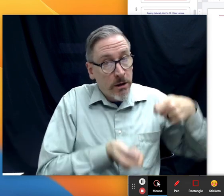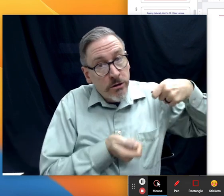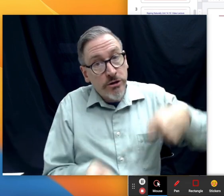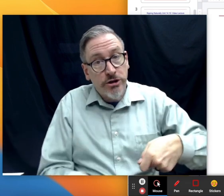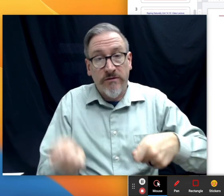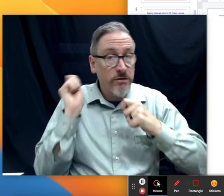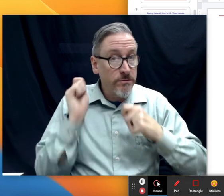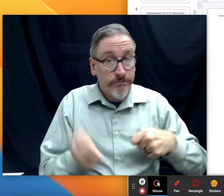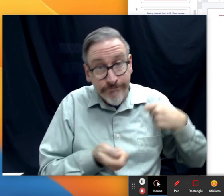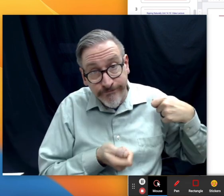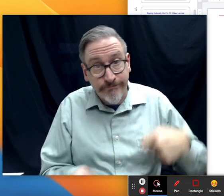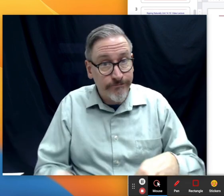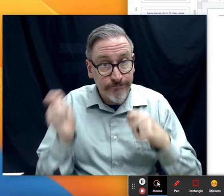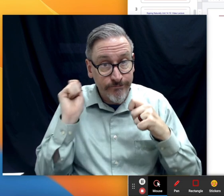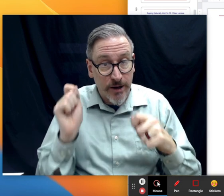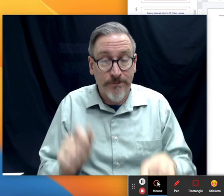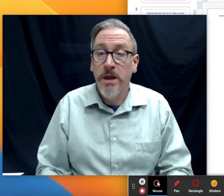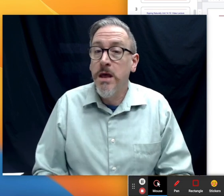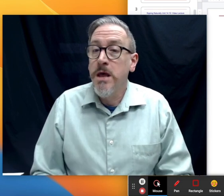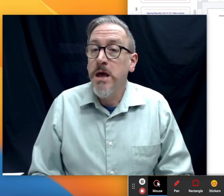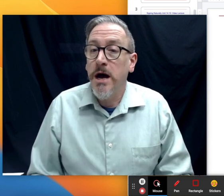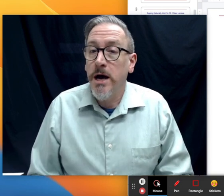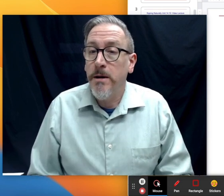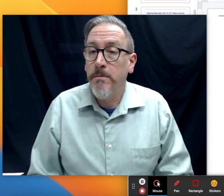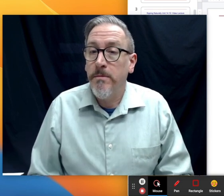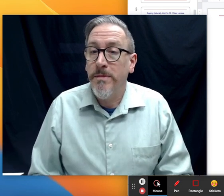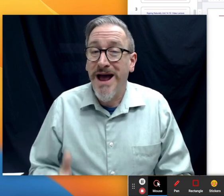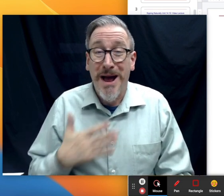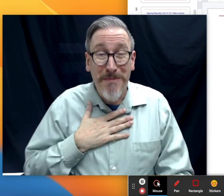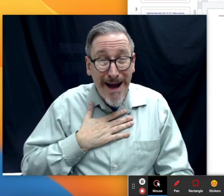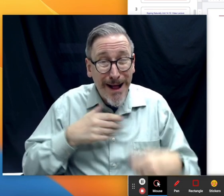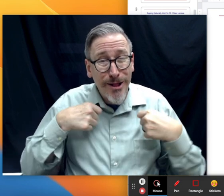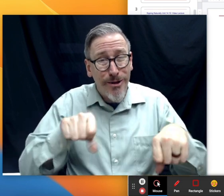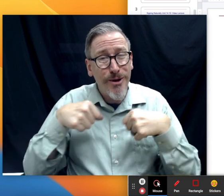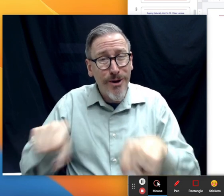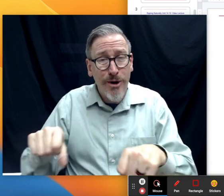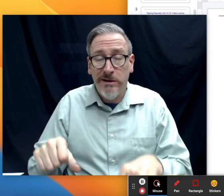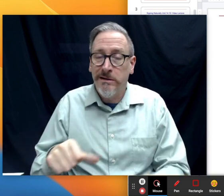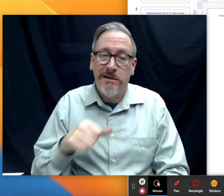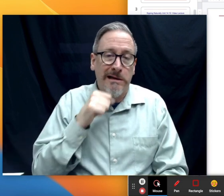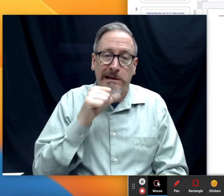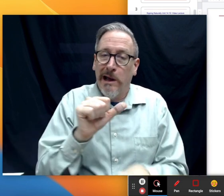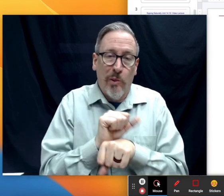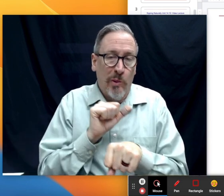shovel, right?